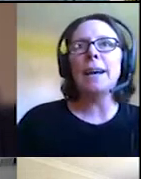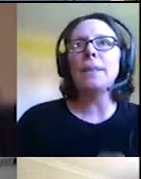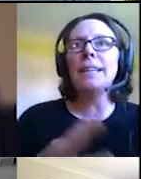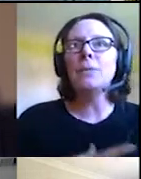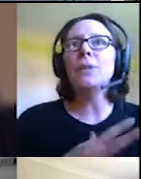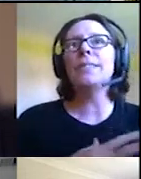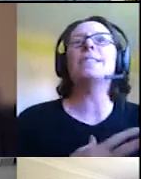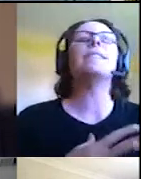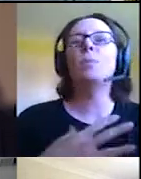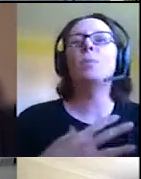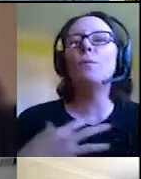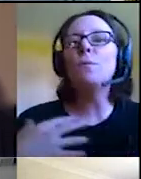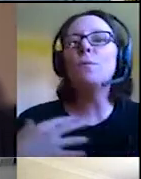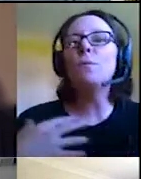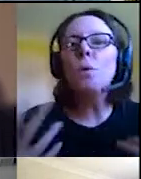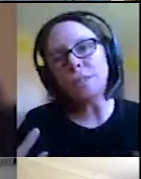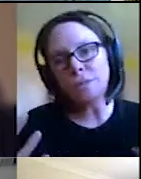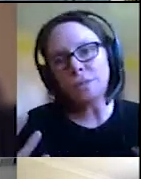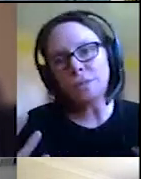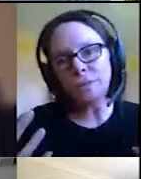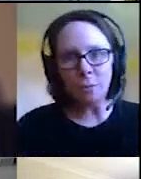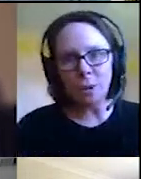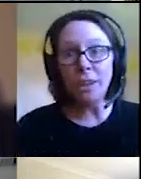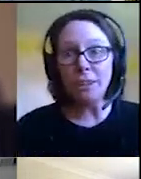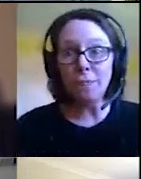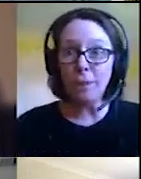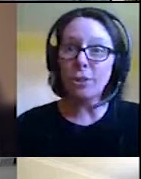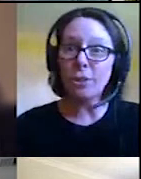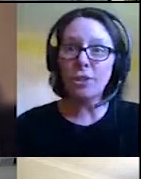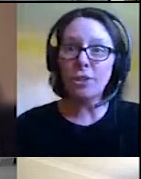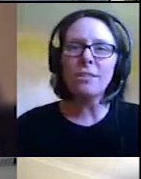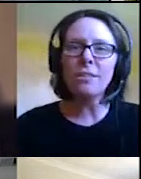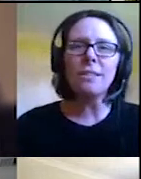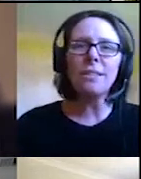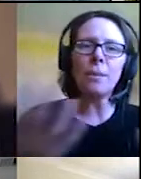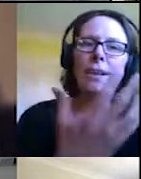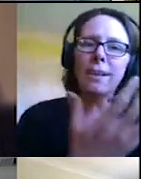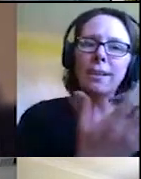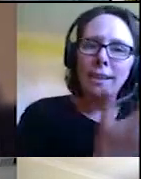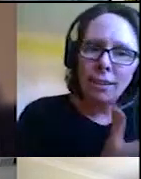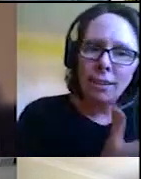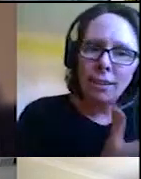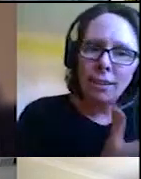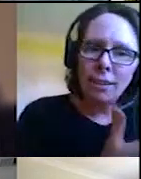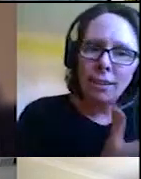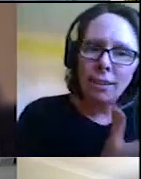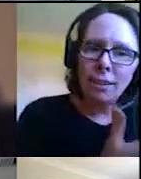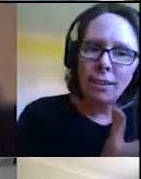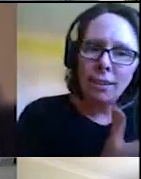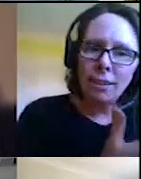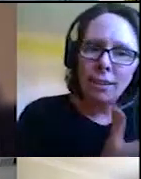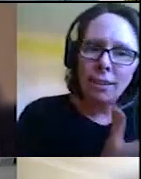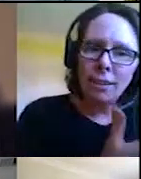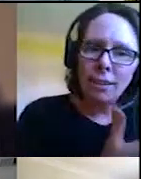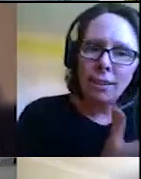vocabulary, these words that perform lots of lovely different communicative functions, and we can be using